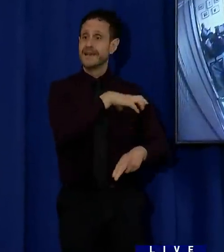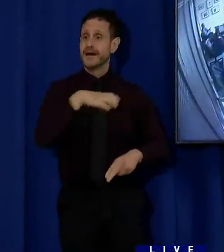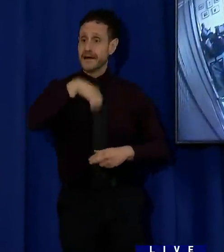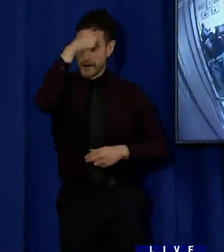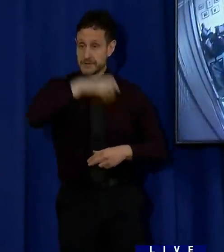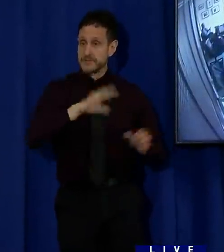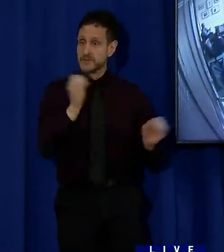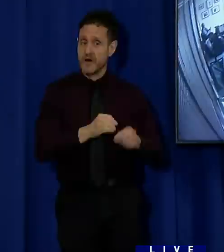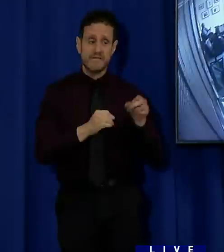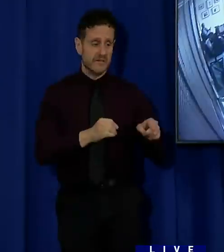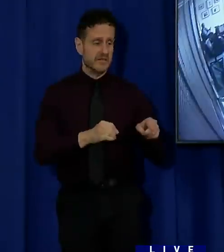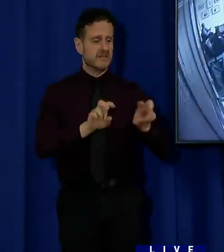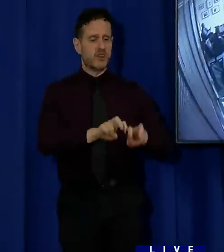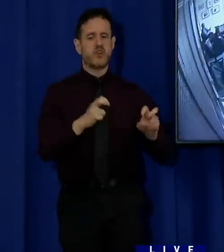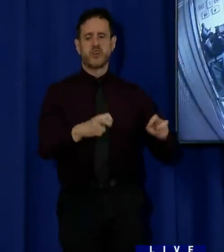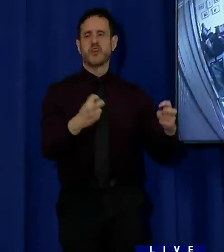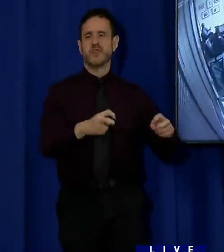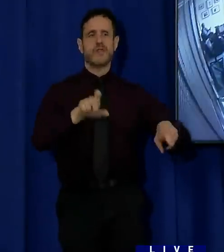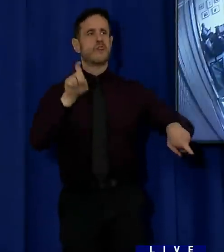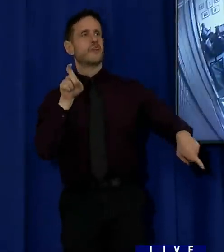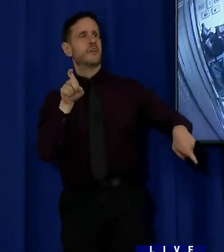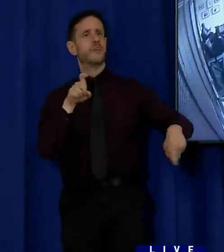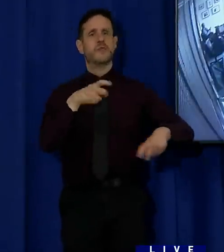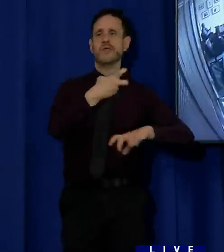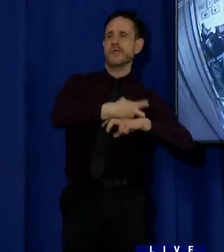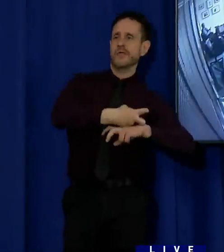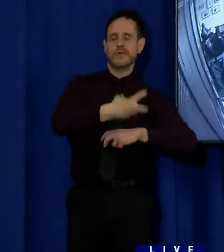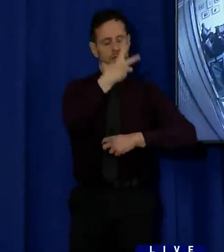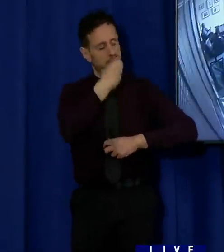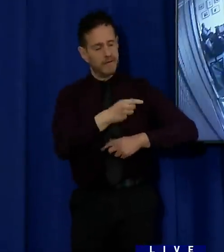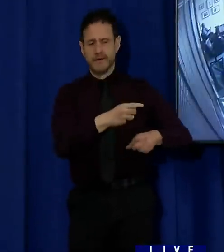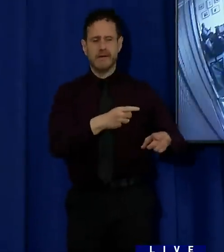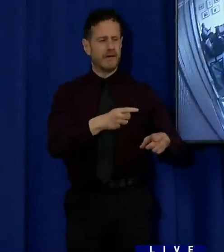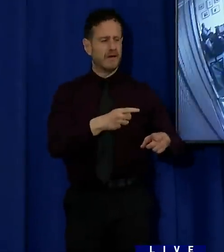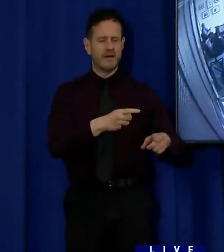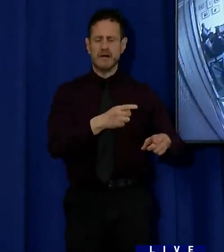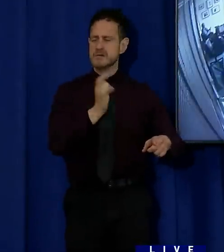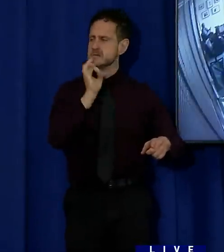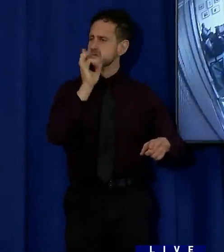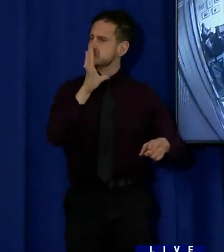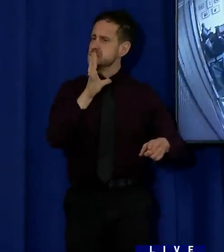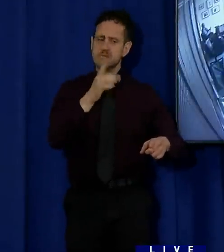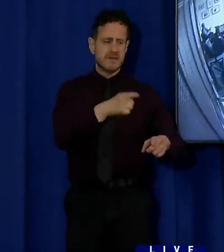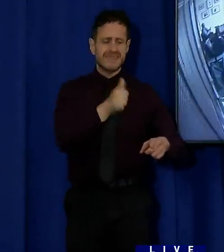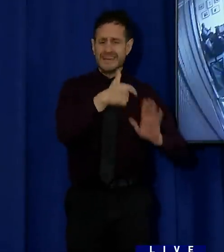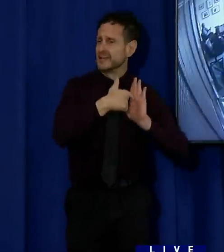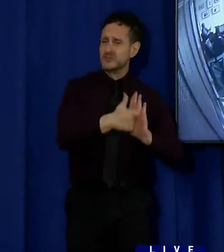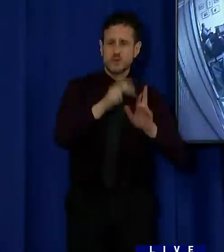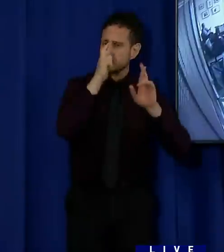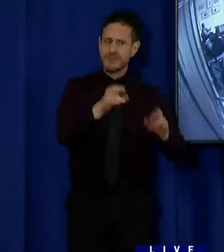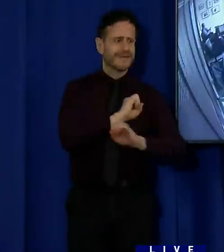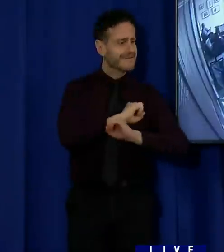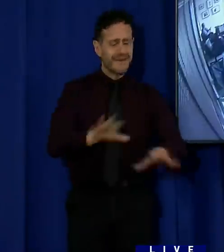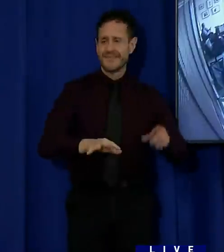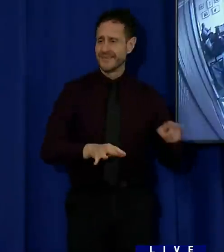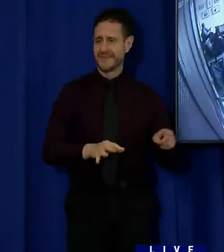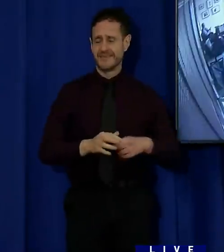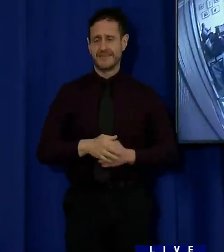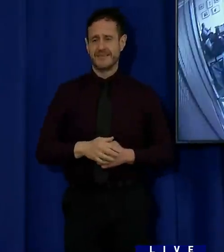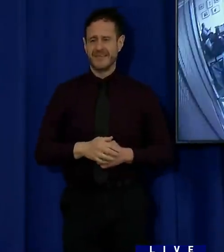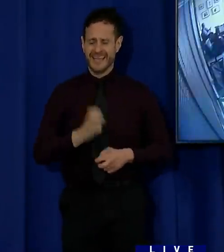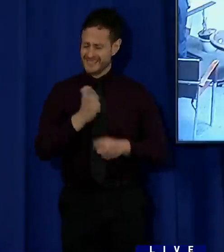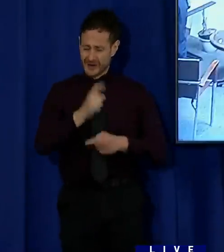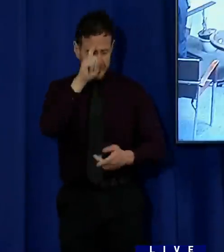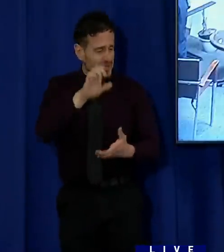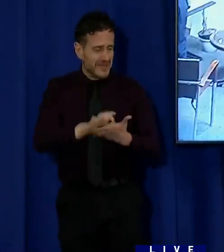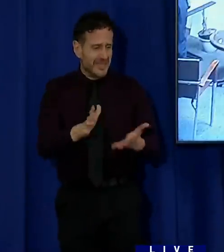that. The utter contempt and disrespect on so many levels is almost hard to